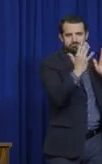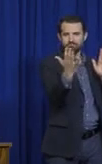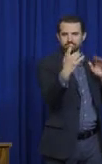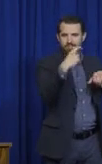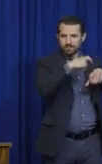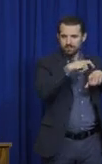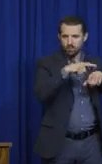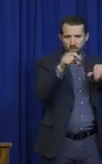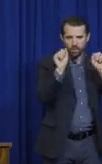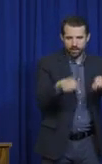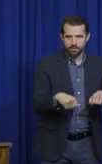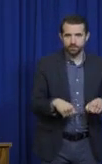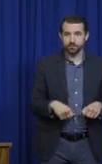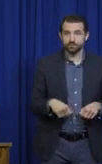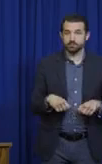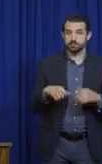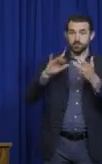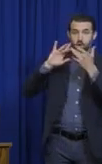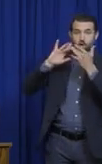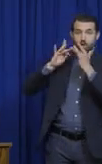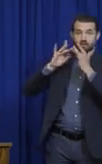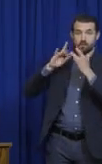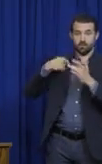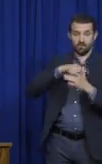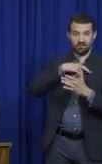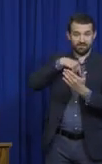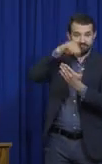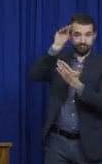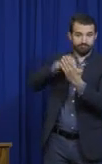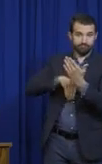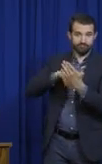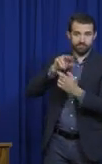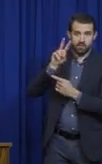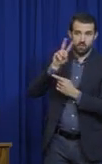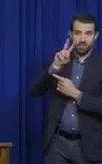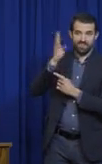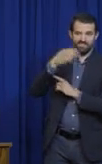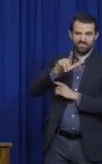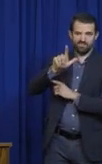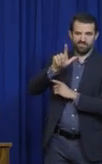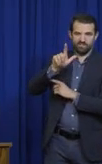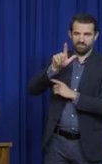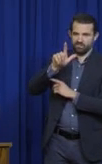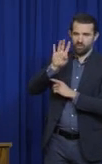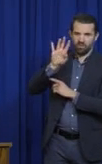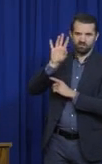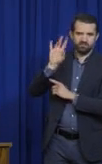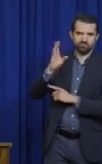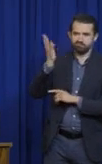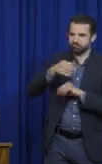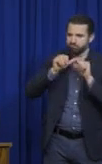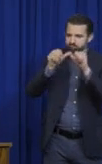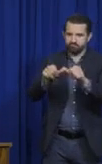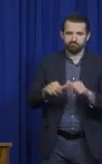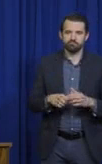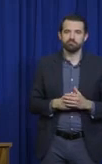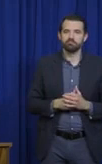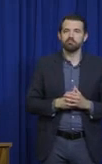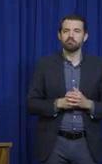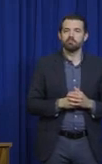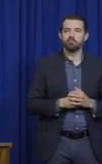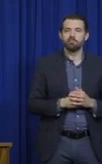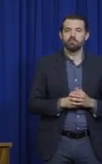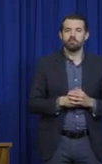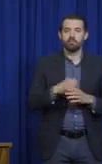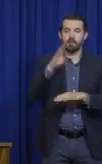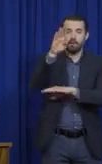The online application is open 24/7, and filing later in the afternoon or on